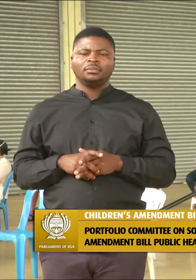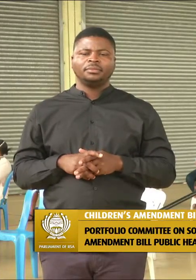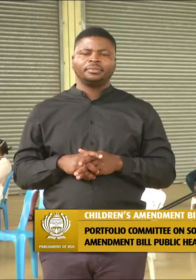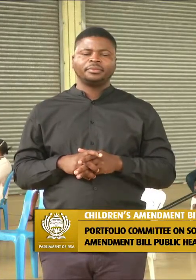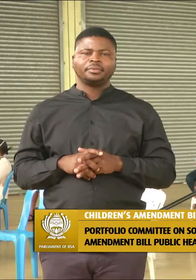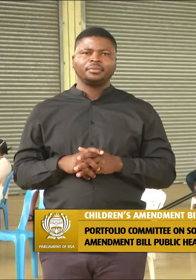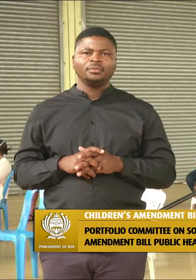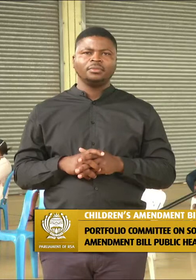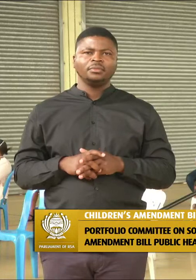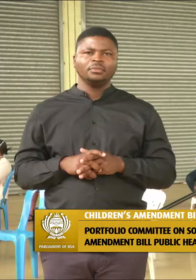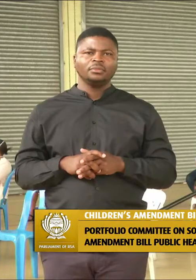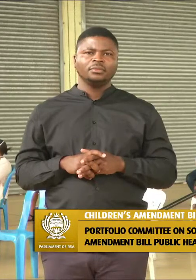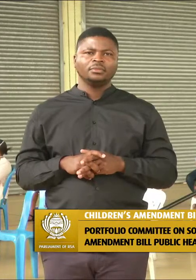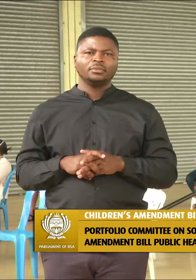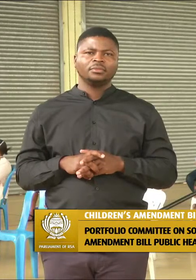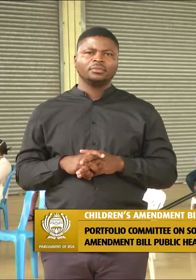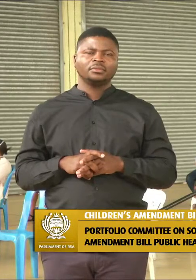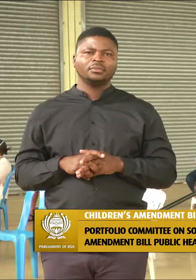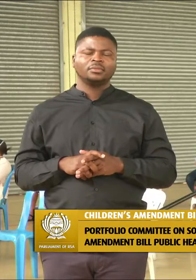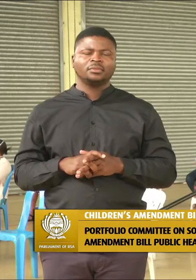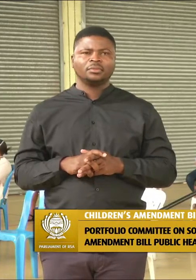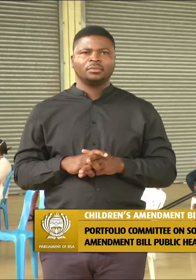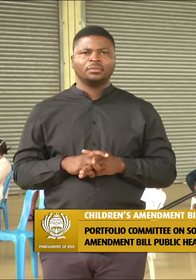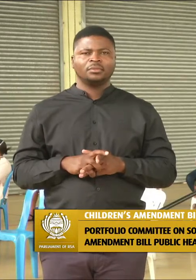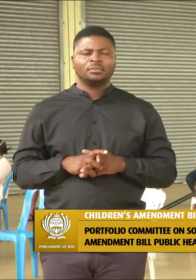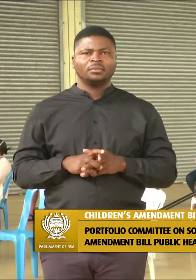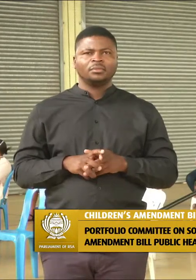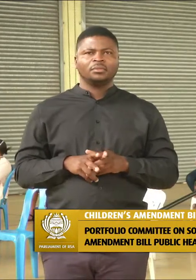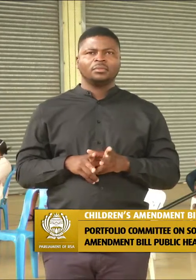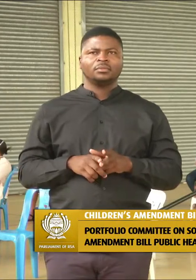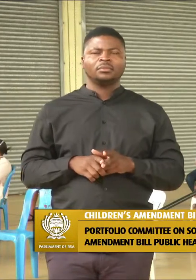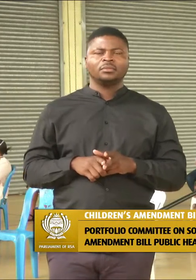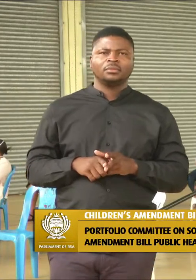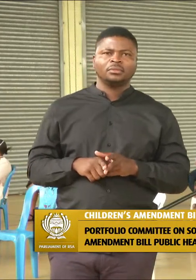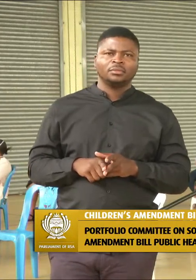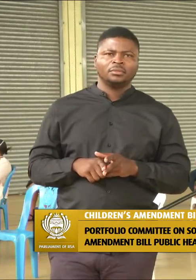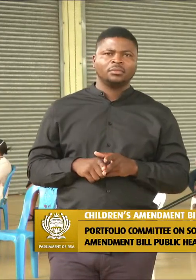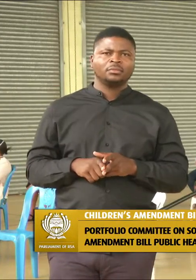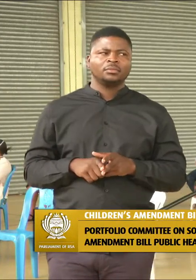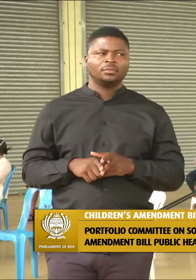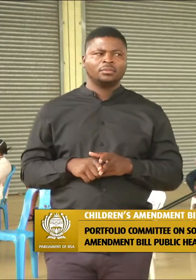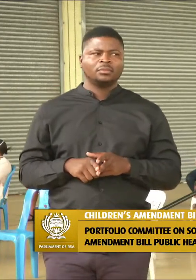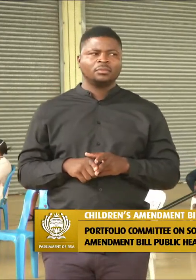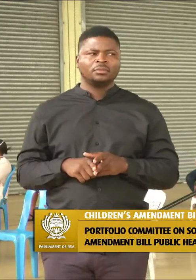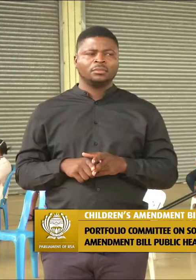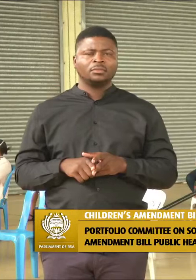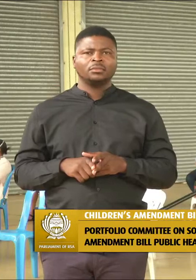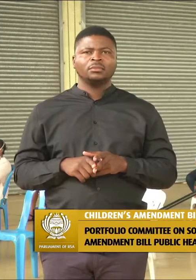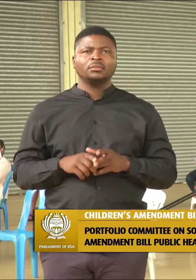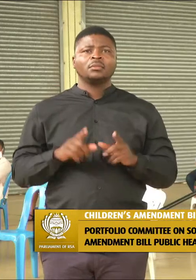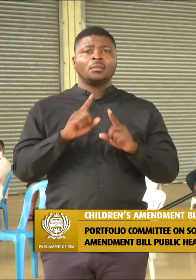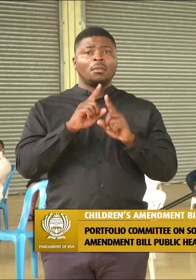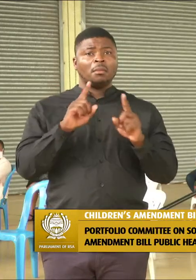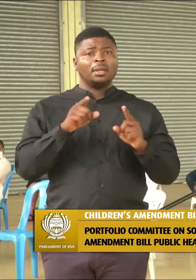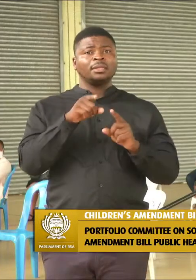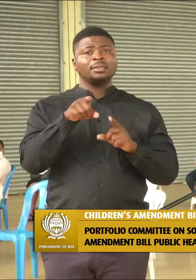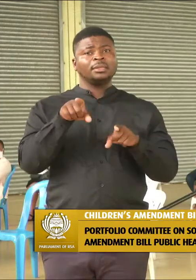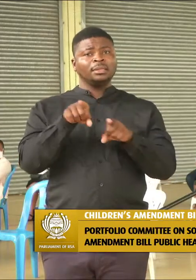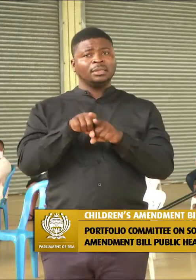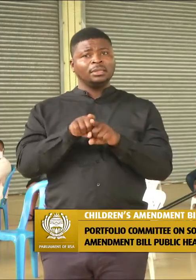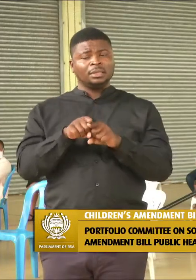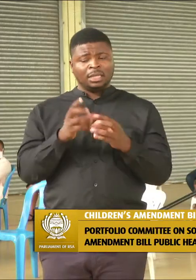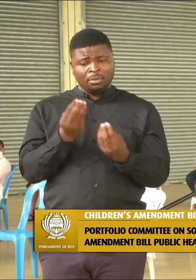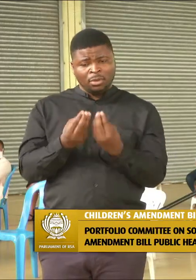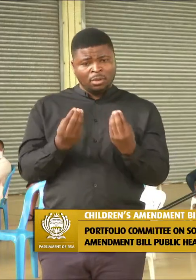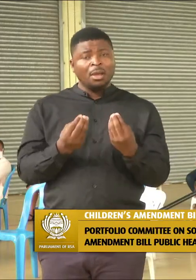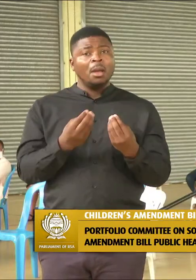empeleni eziyimbangela yokuxabana kwabazali. And during these periods where parents are fighting, and sometimes it goes on